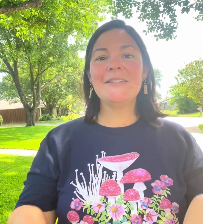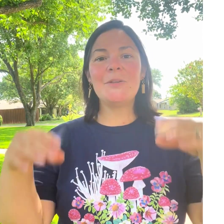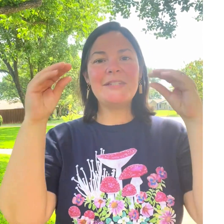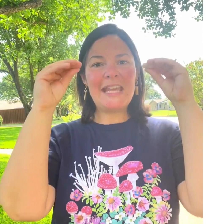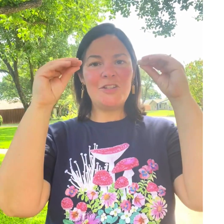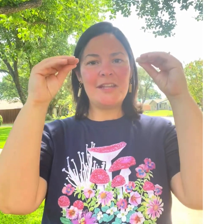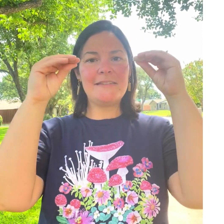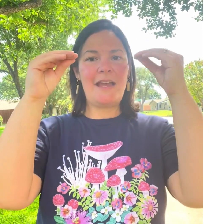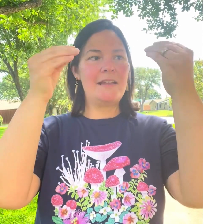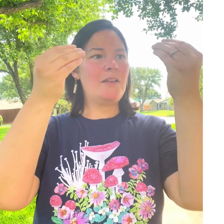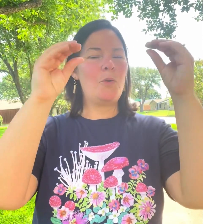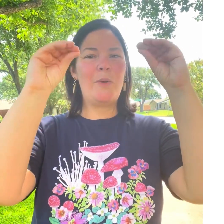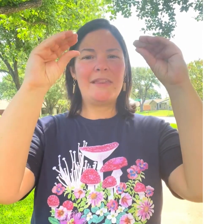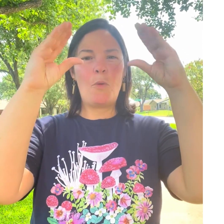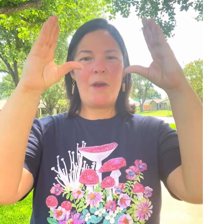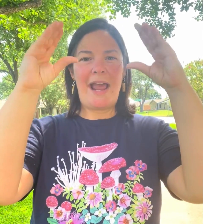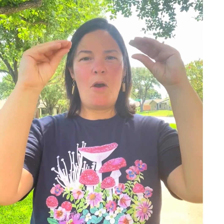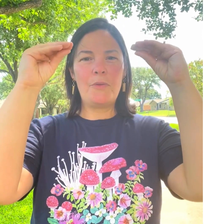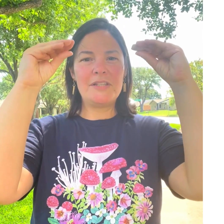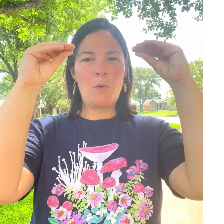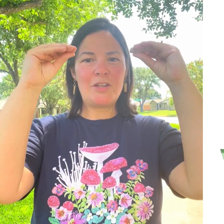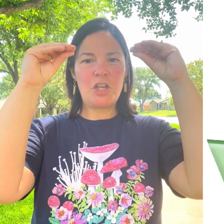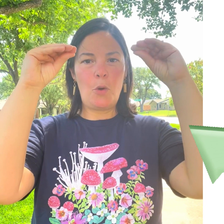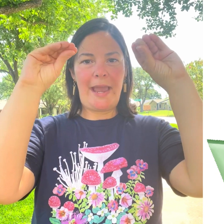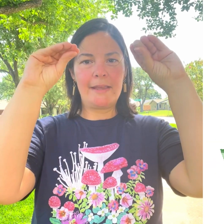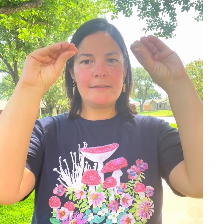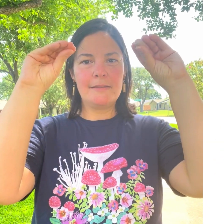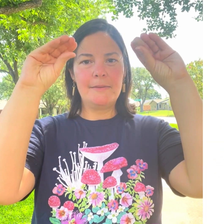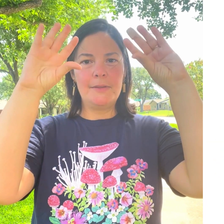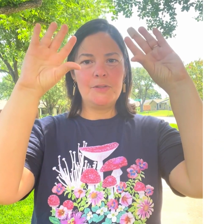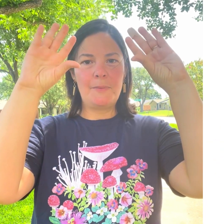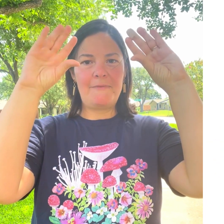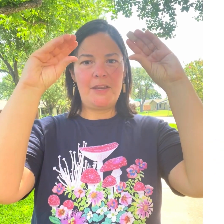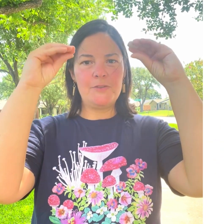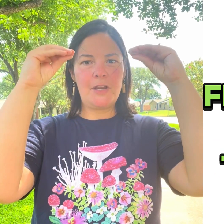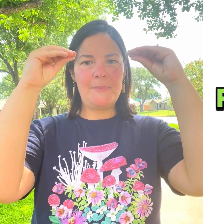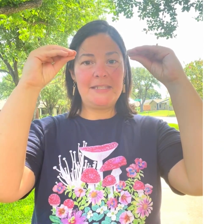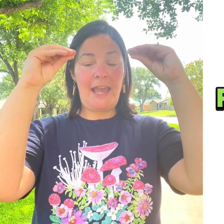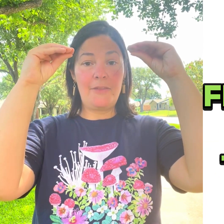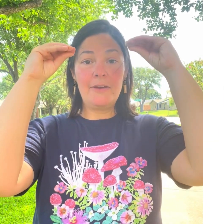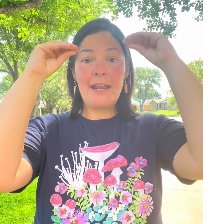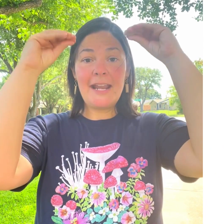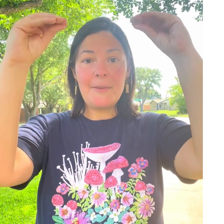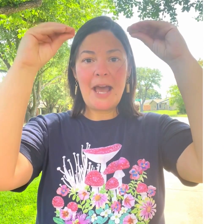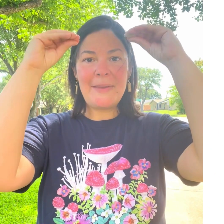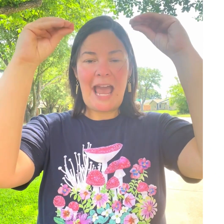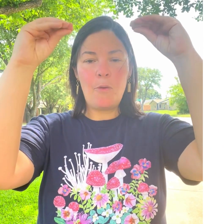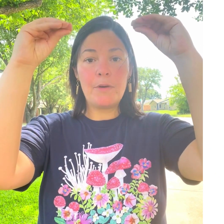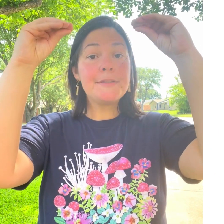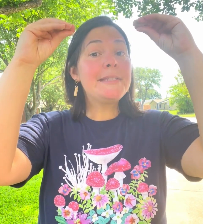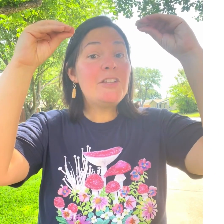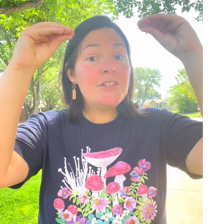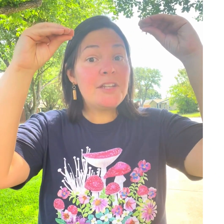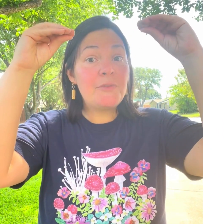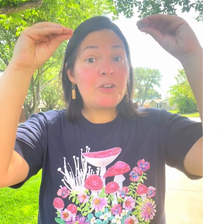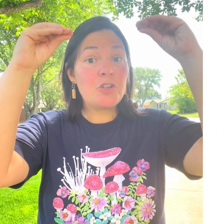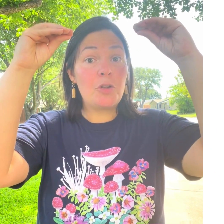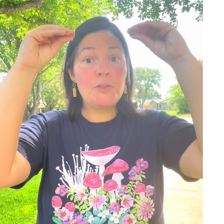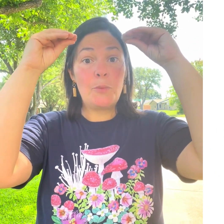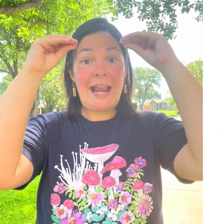So teach is done with what I call the squashy O hands. So my fingers are coming together and I'm coming outwards. Teach is directional. So